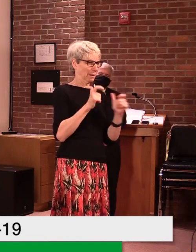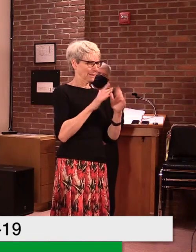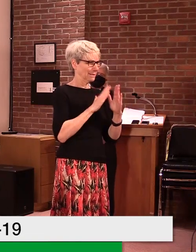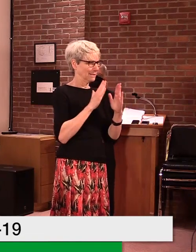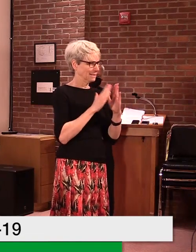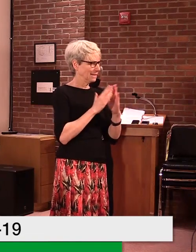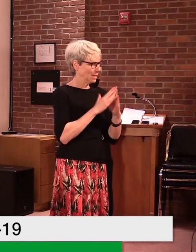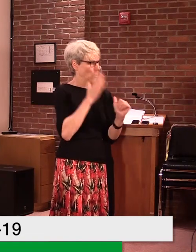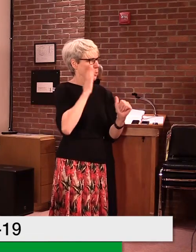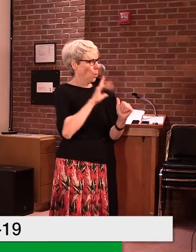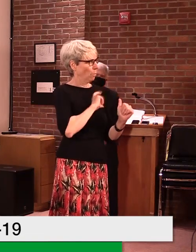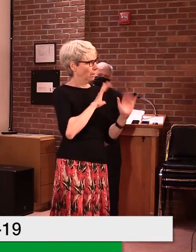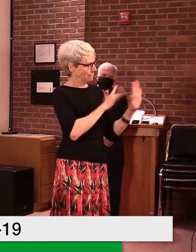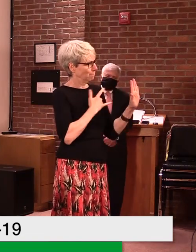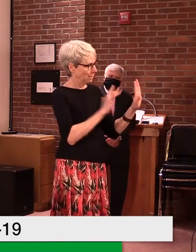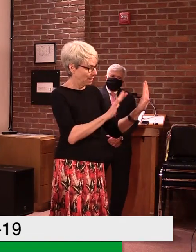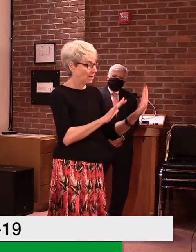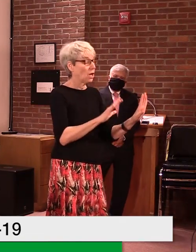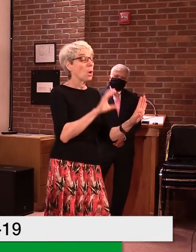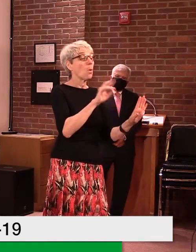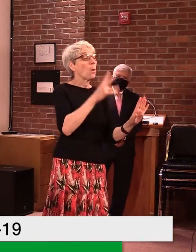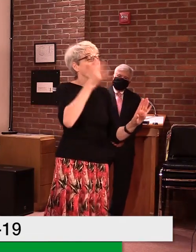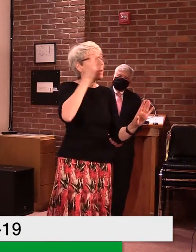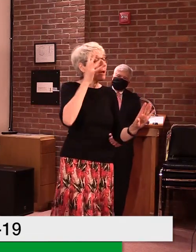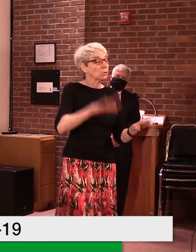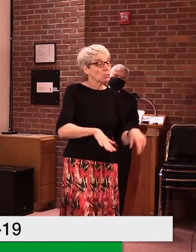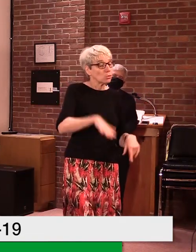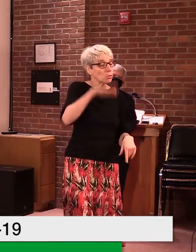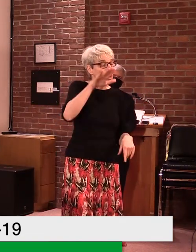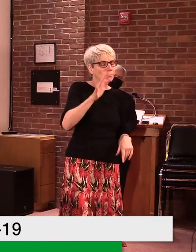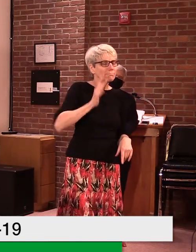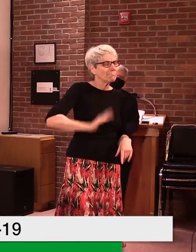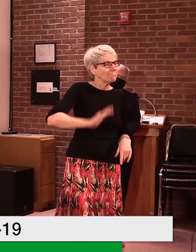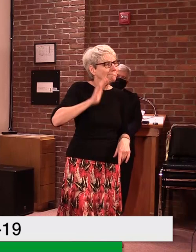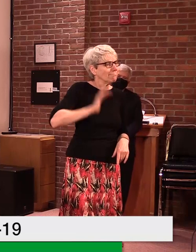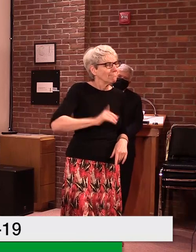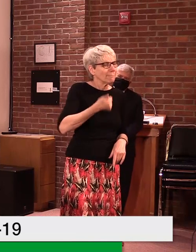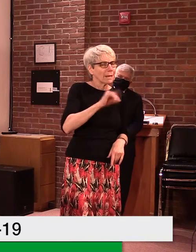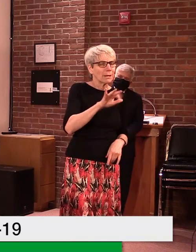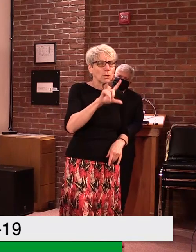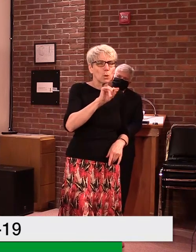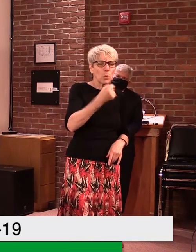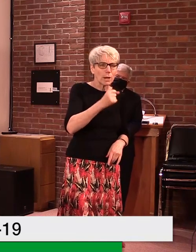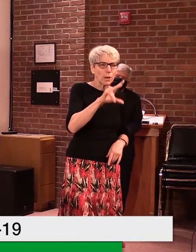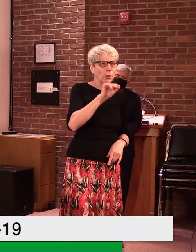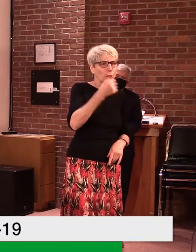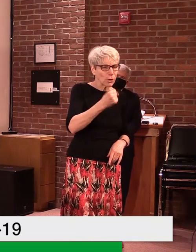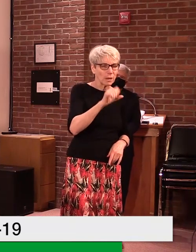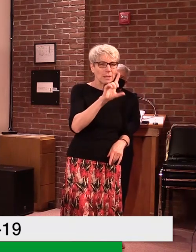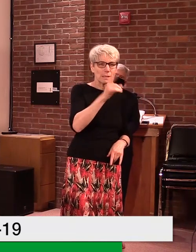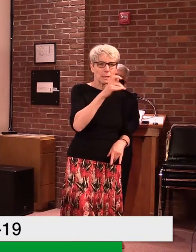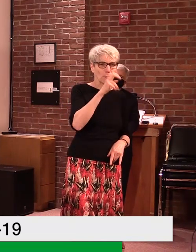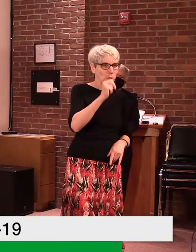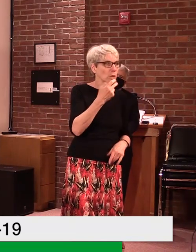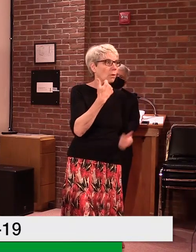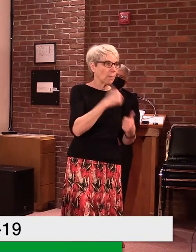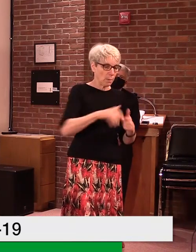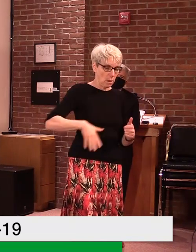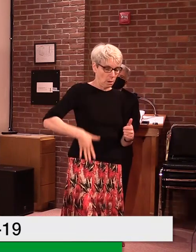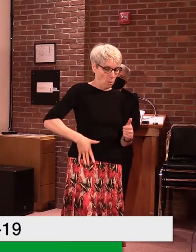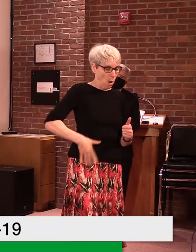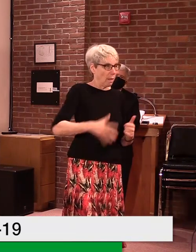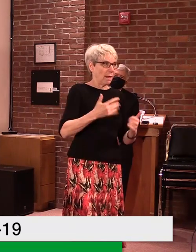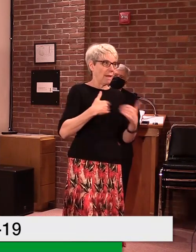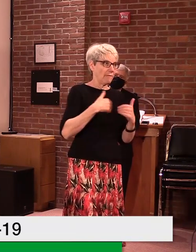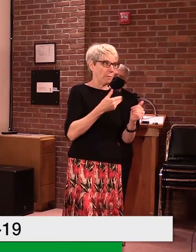us who had parents who grew up during the Depression, I mean, we were told to, like, you know, keep money in our wallet so we wouldn't get busted for